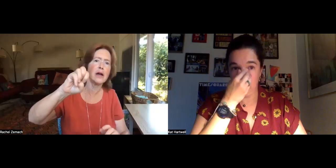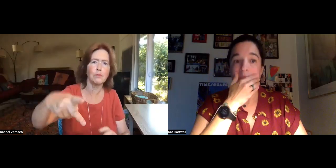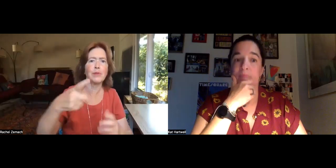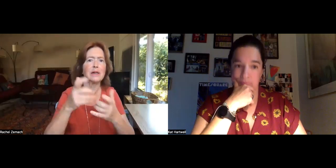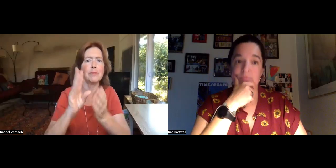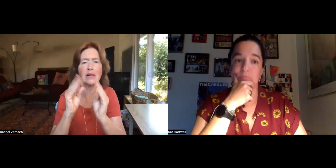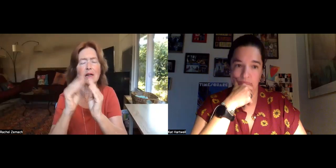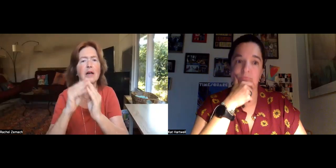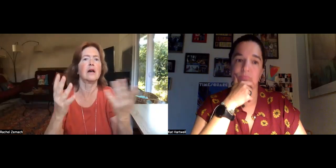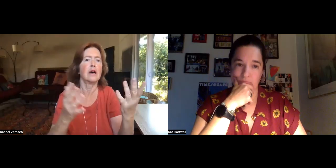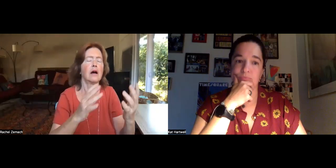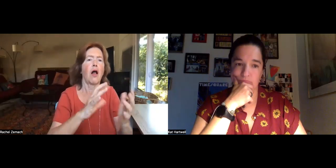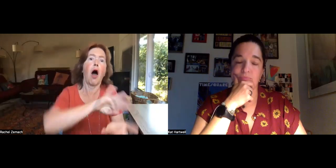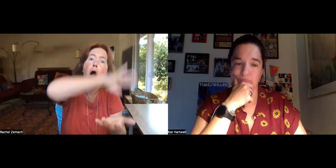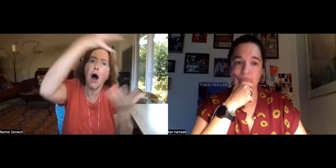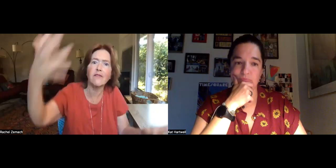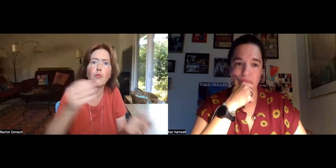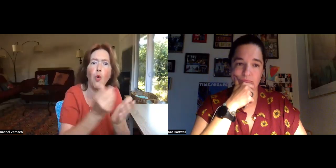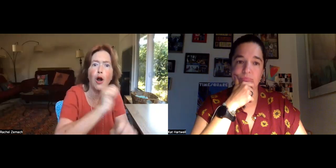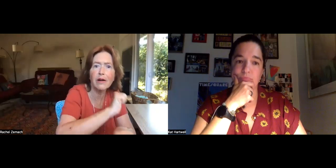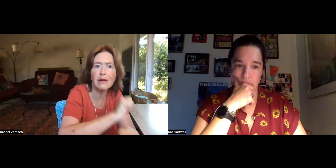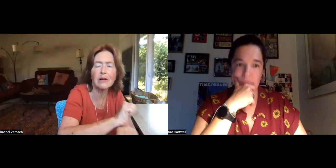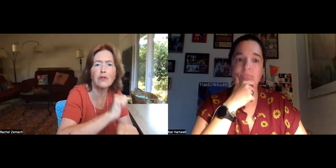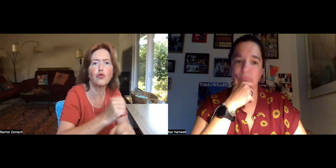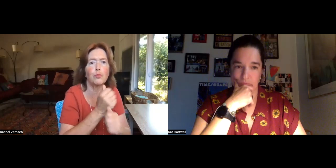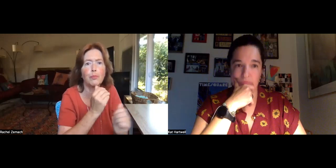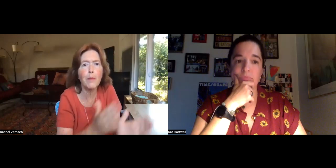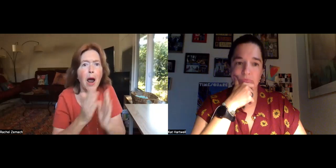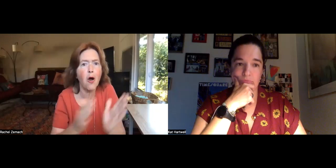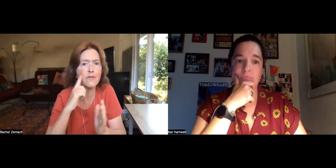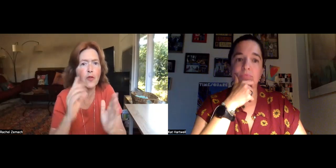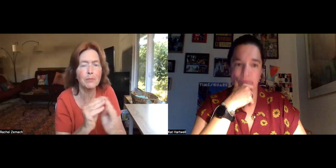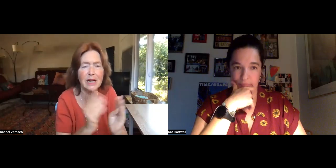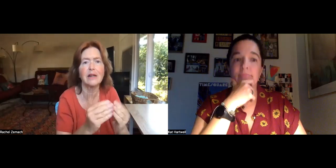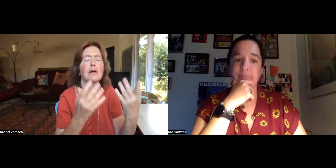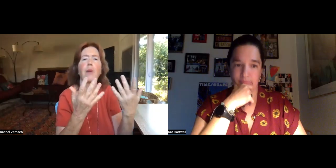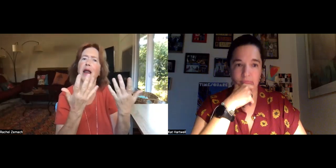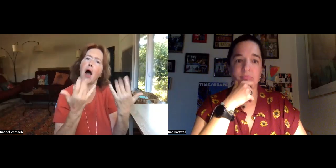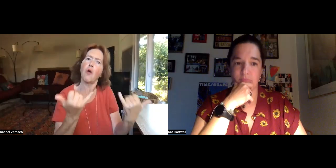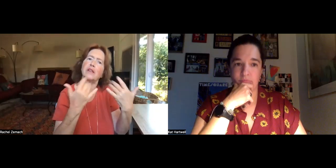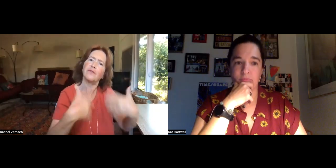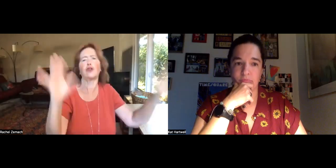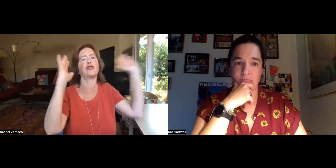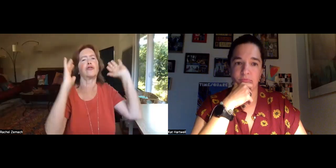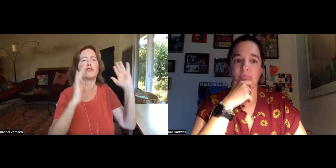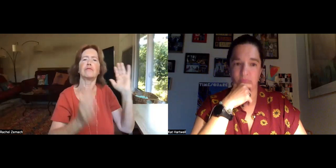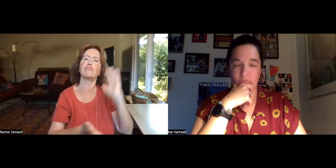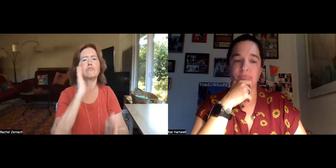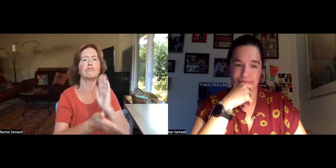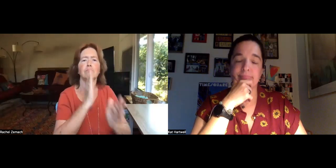IEP meeting, a lot of work to prepare for the meeting, but now it's finished.